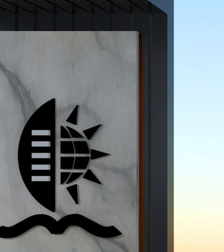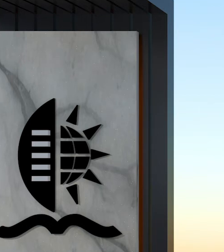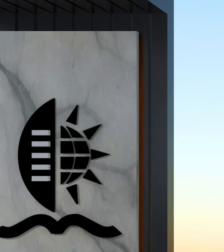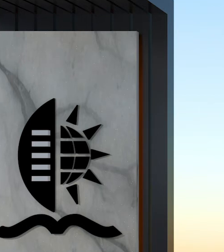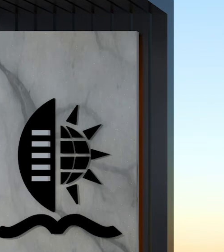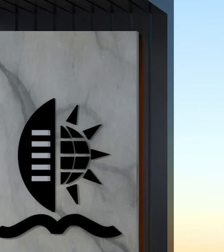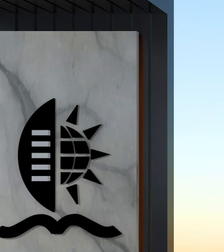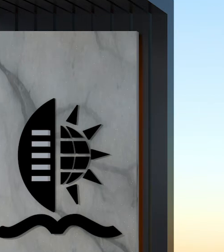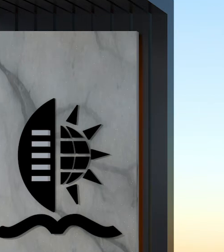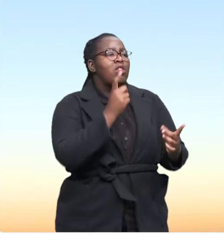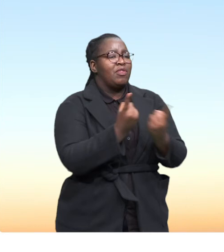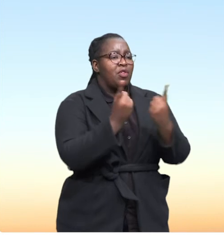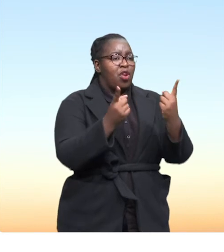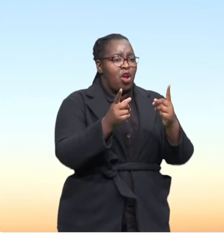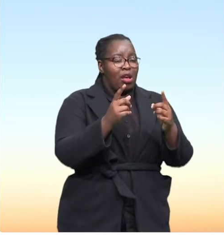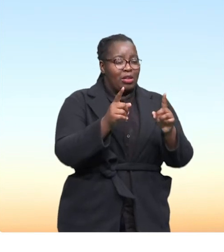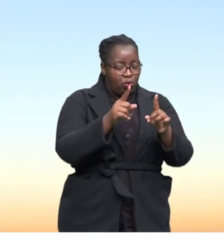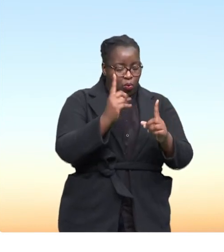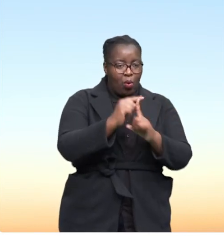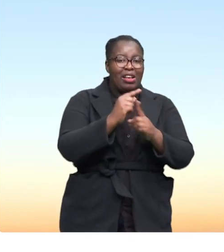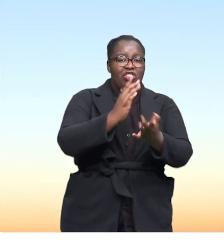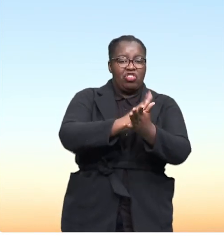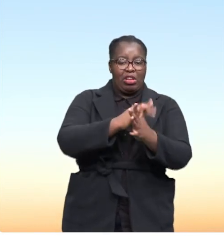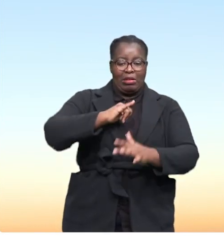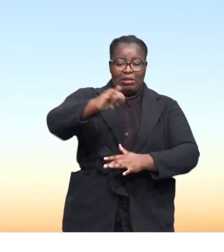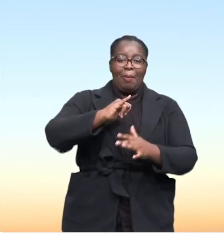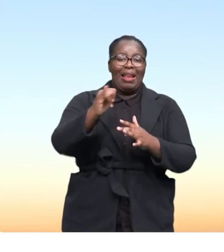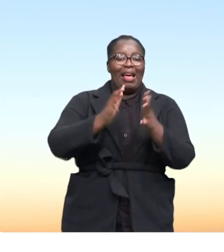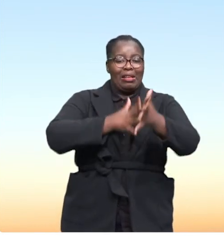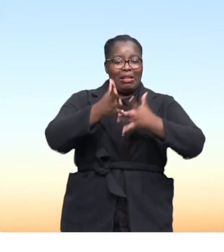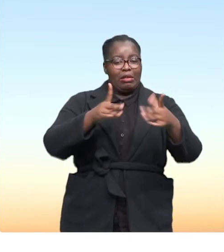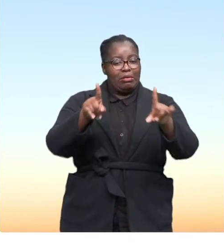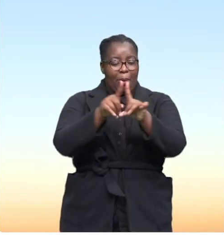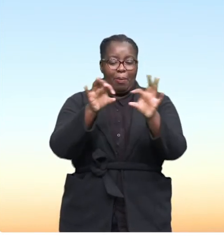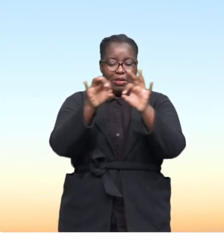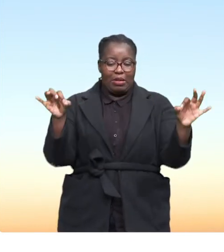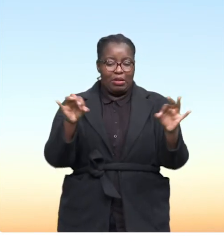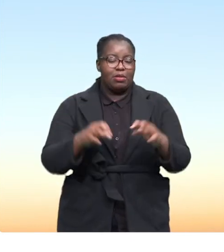signs, and the use of different words that share a similar sign in the same sentence.